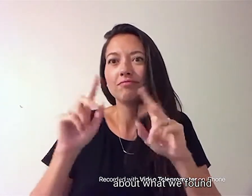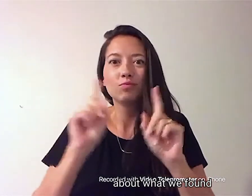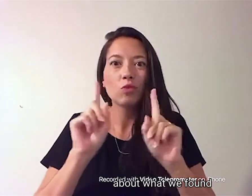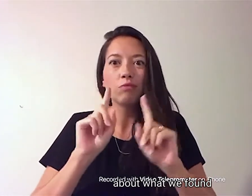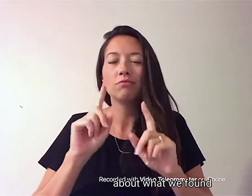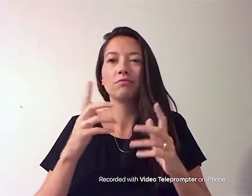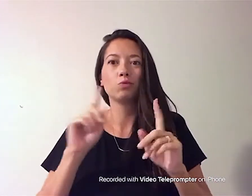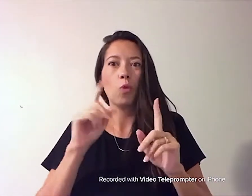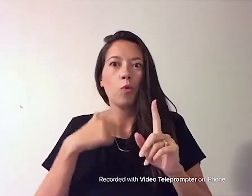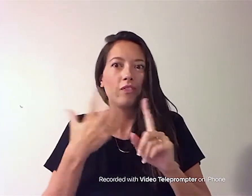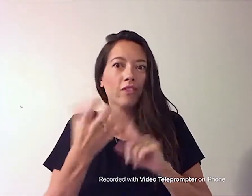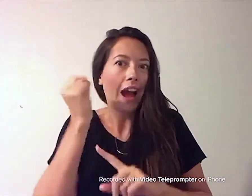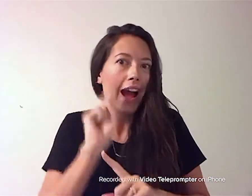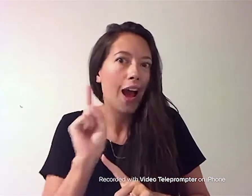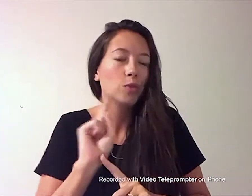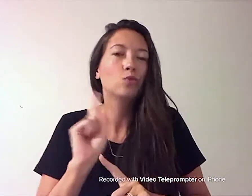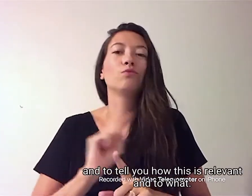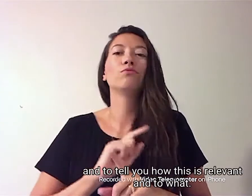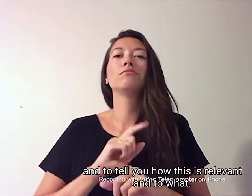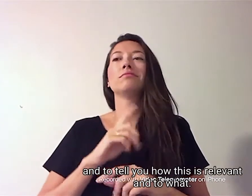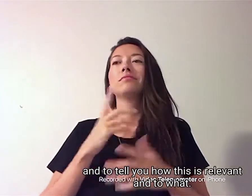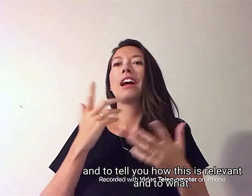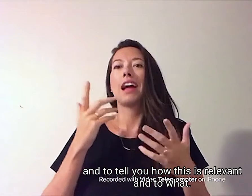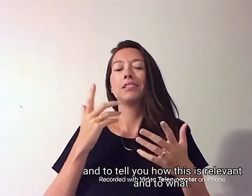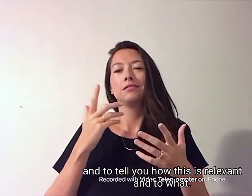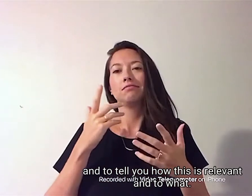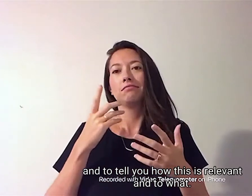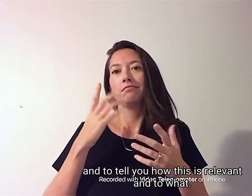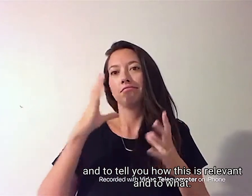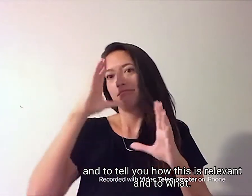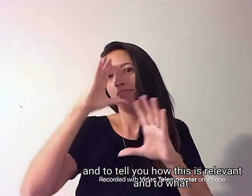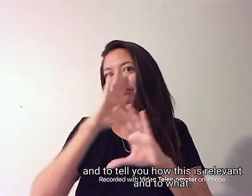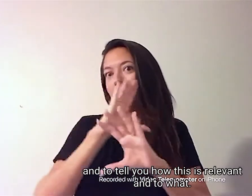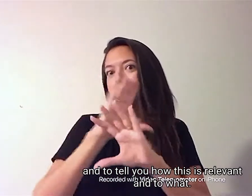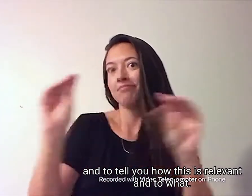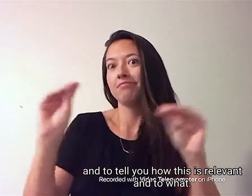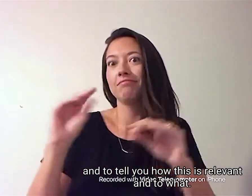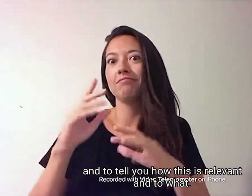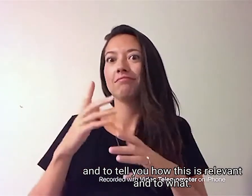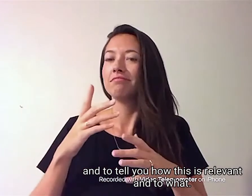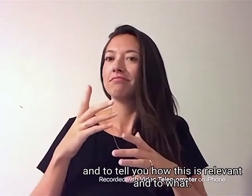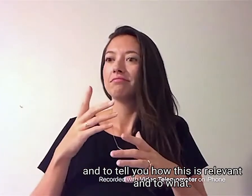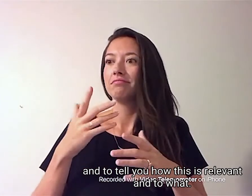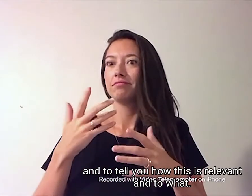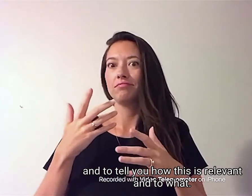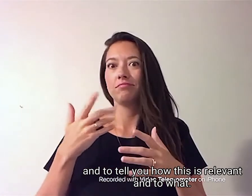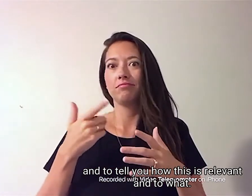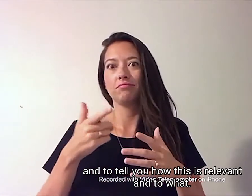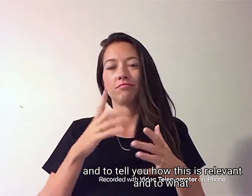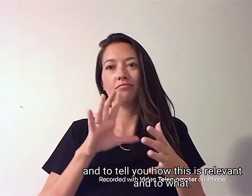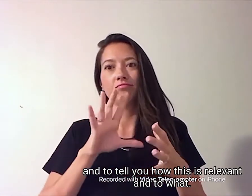found, and to tell you how this is relevant and to what.